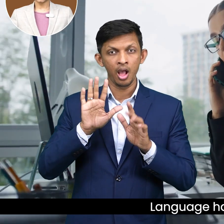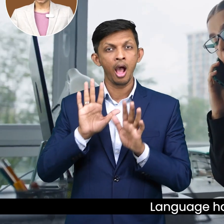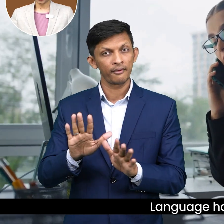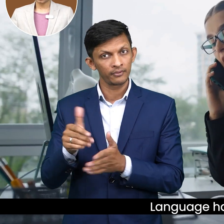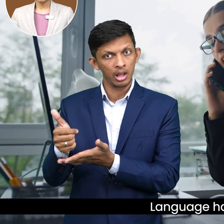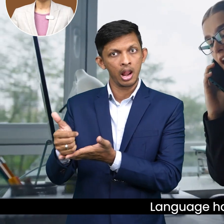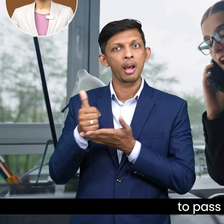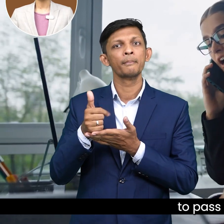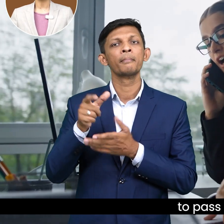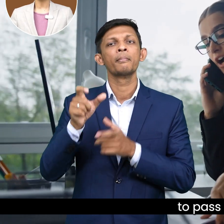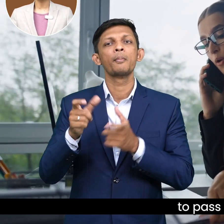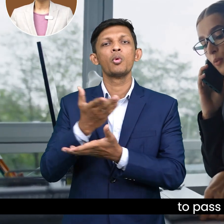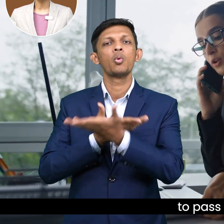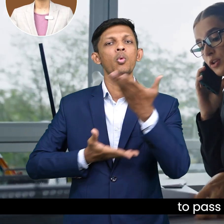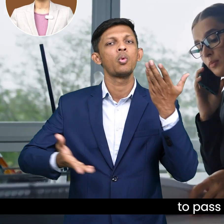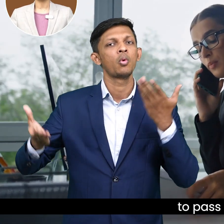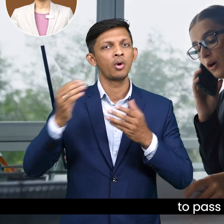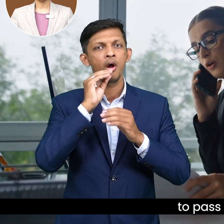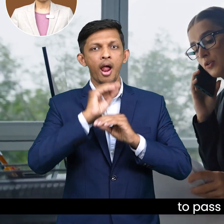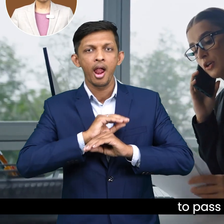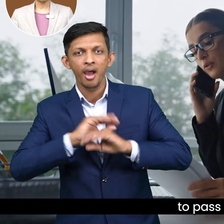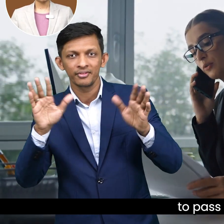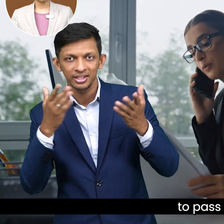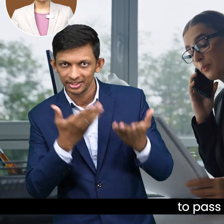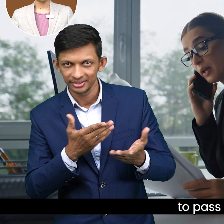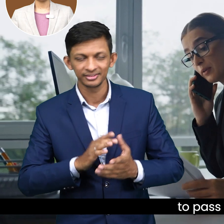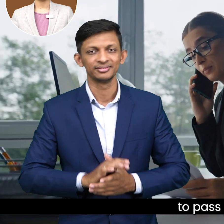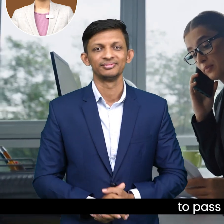Language has helped people to pass information.